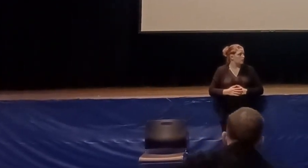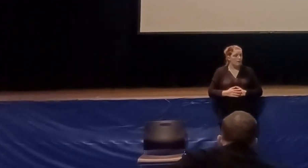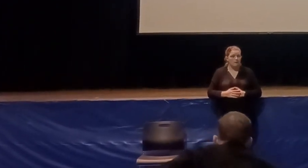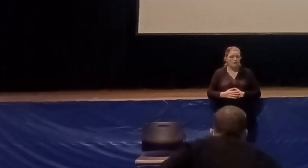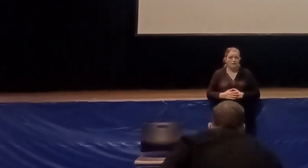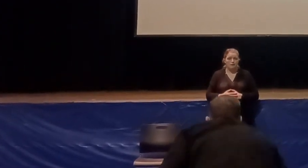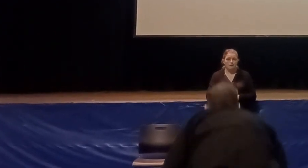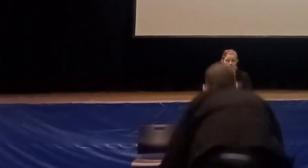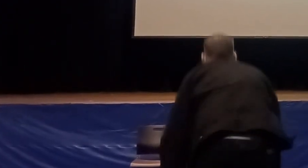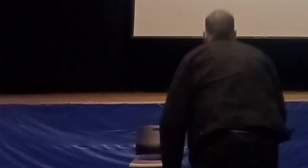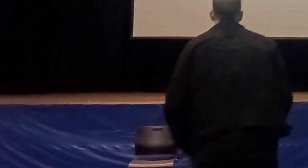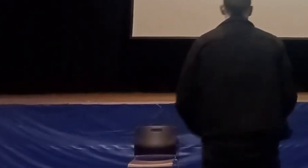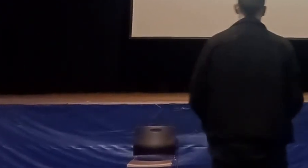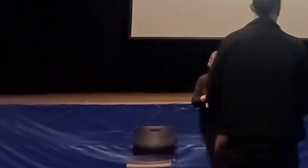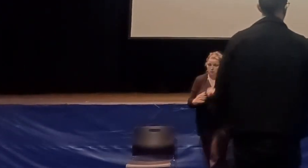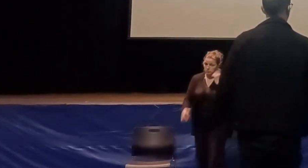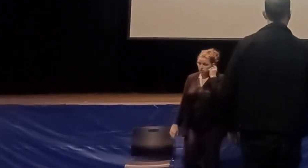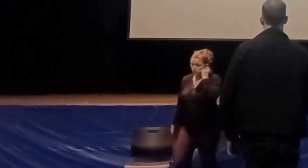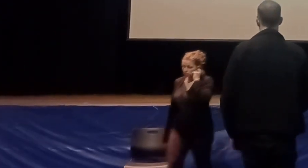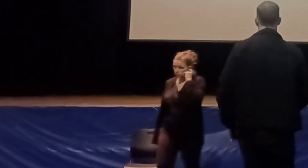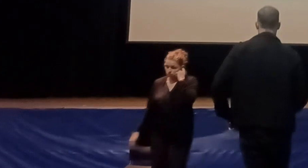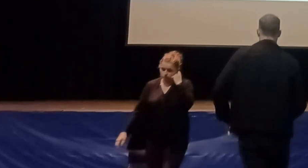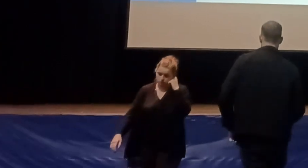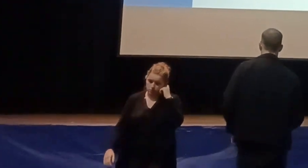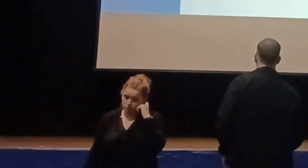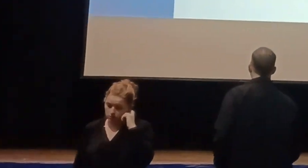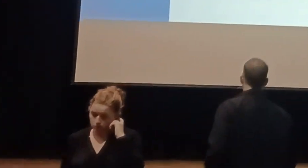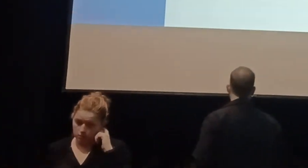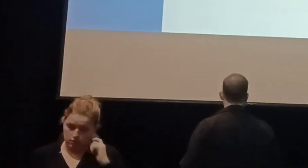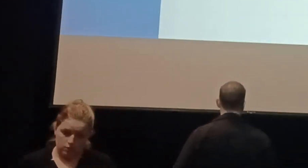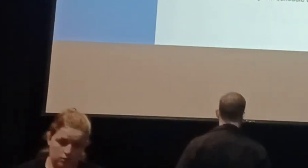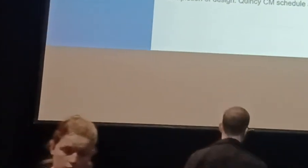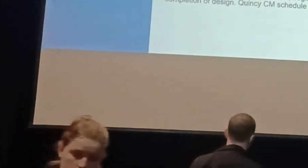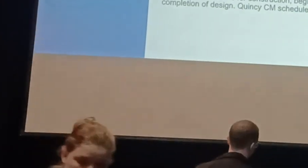Awesome, and just to wrap it up in terms of next steps.